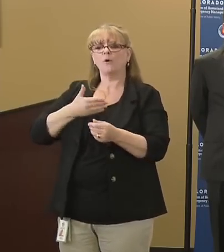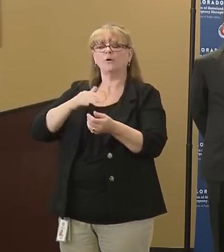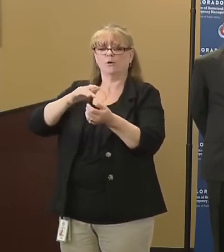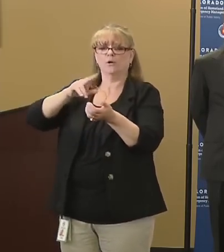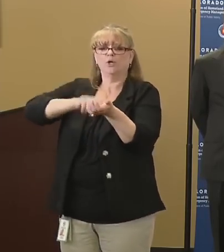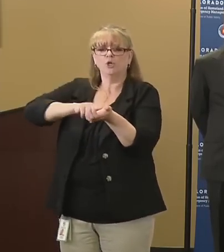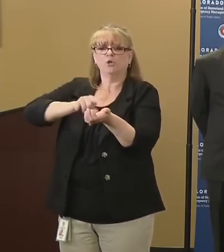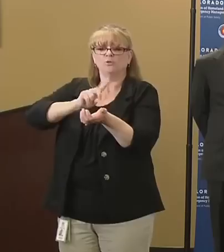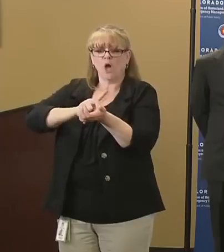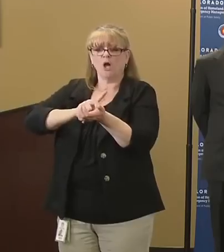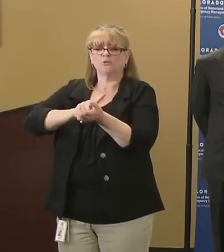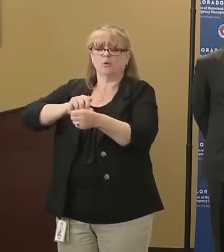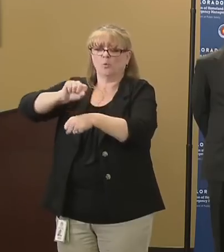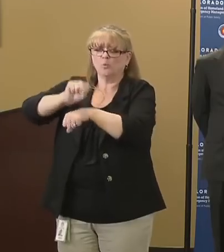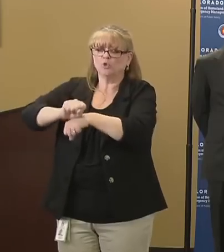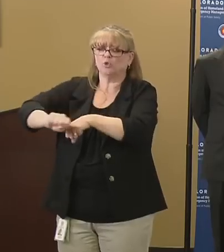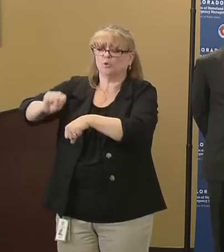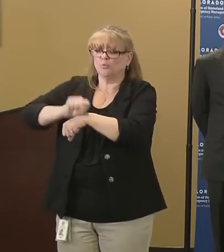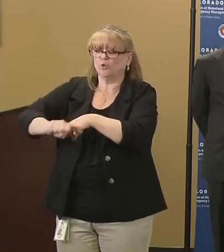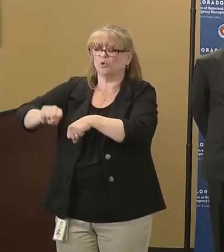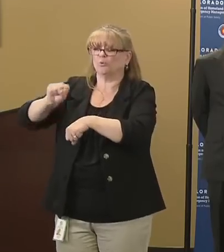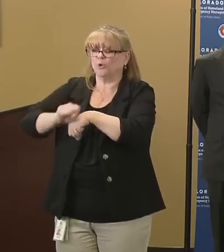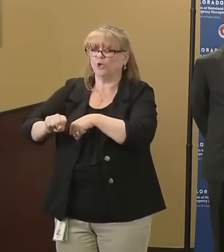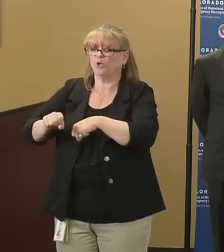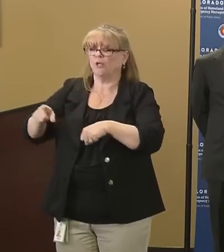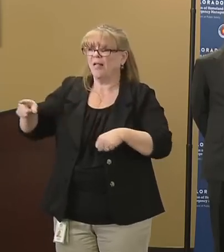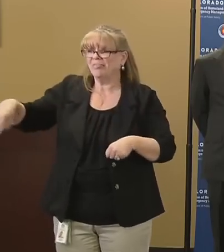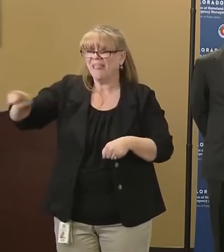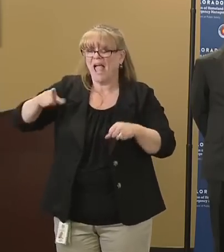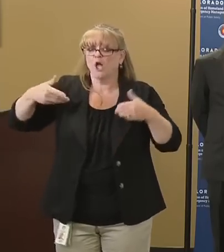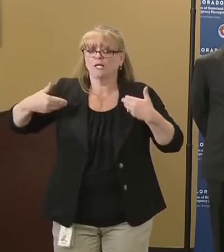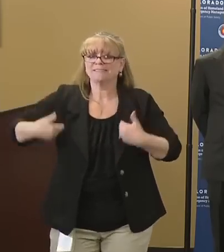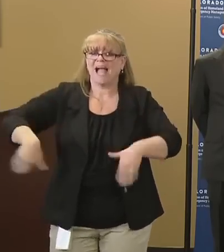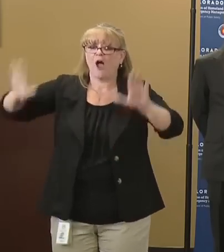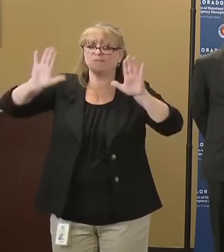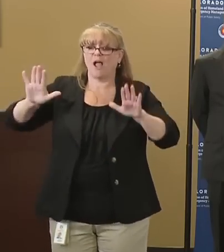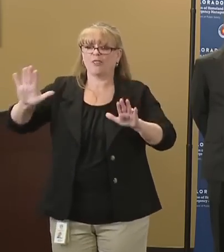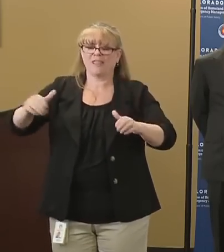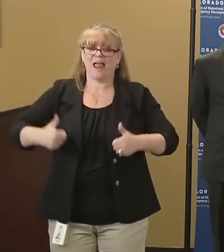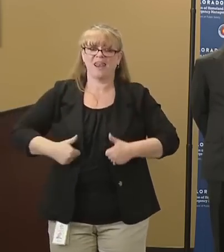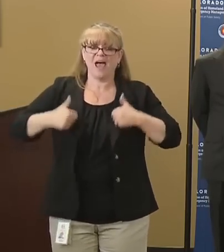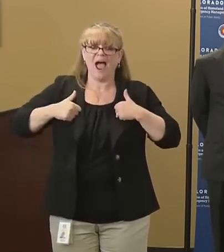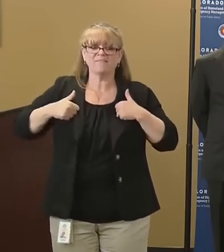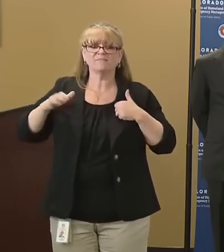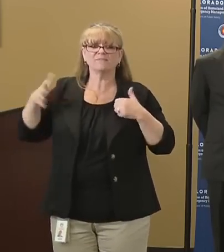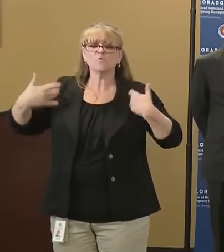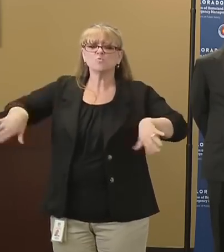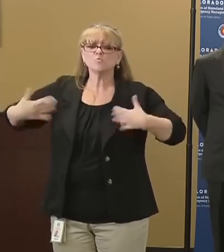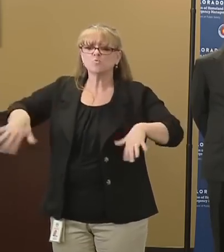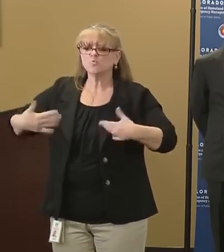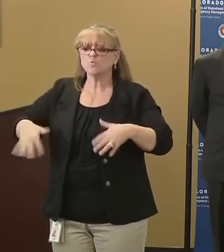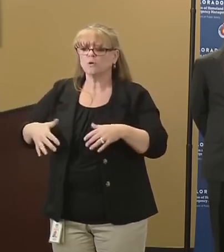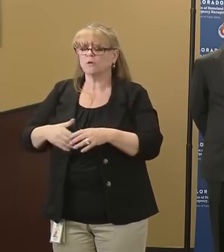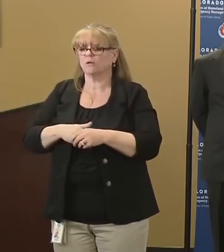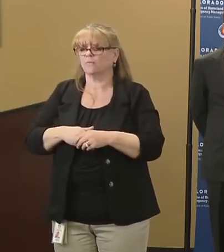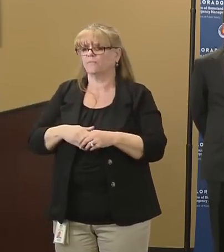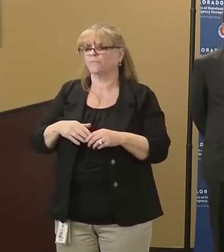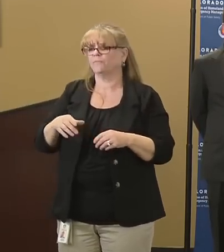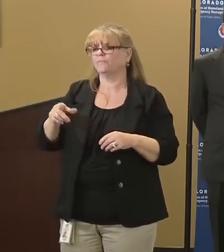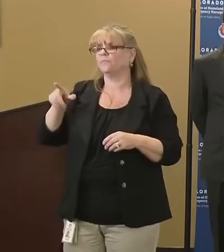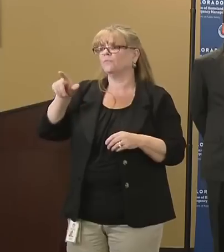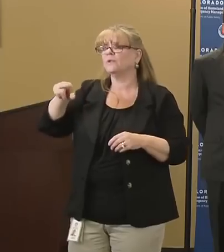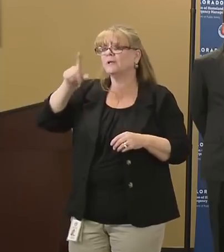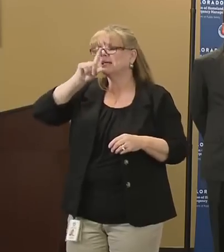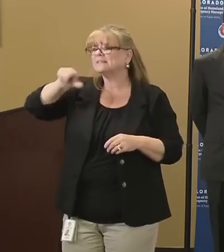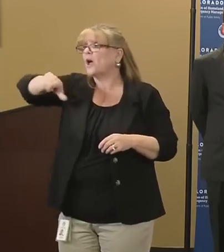their patients. We're learning from the experiences in other countries about how contagious this virus can be. In Italy, more